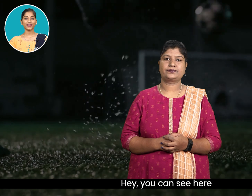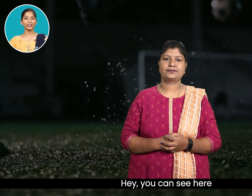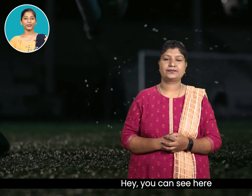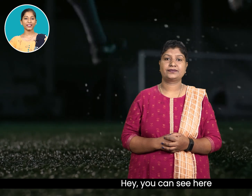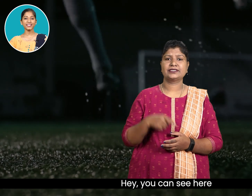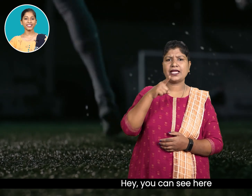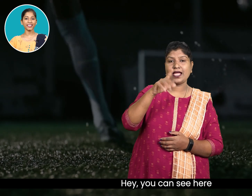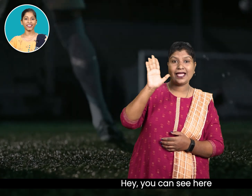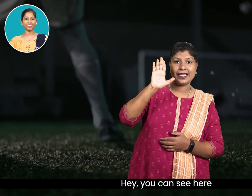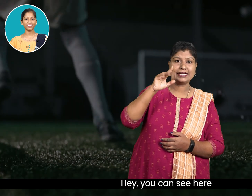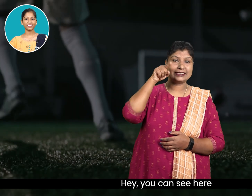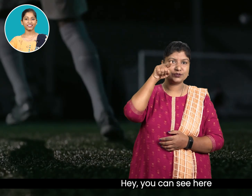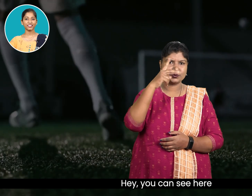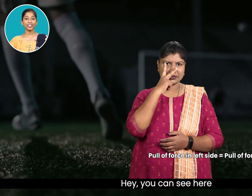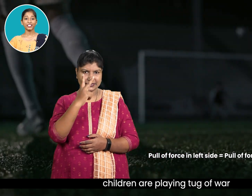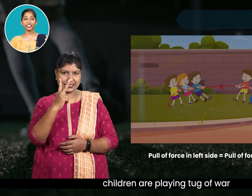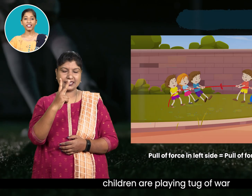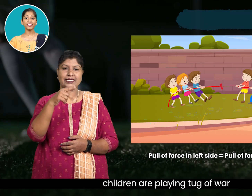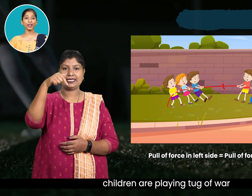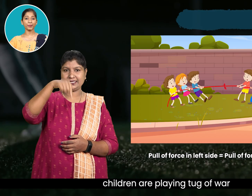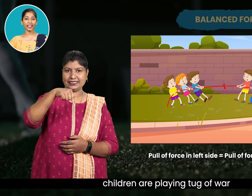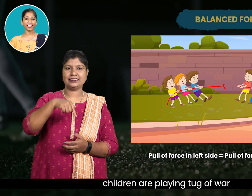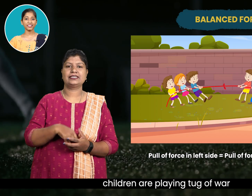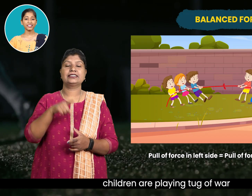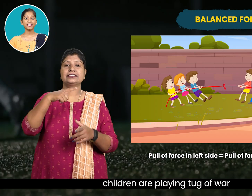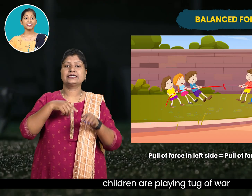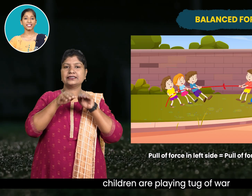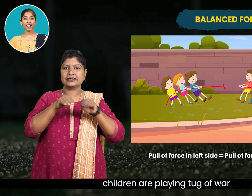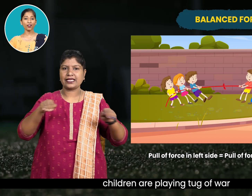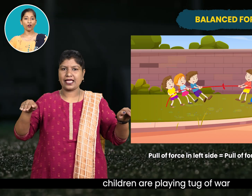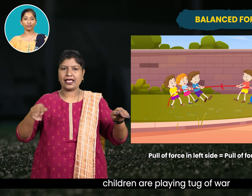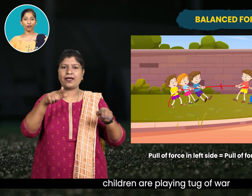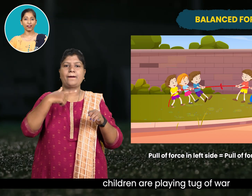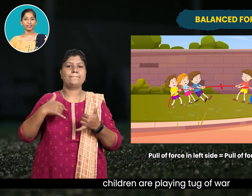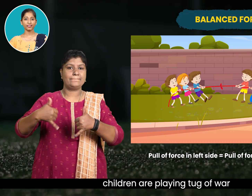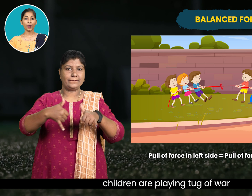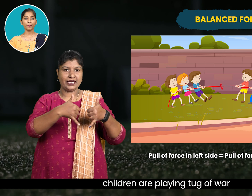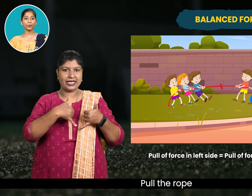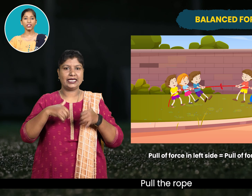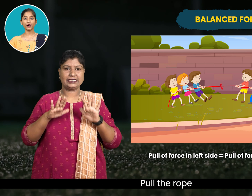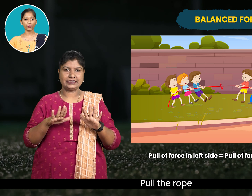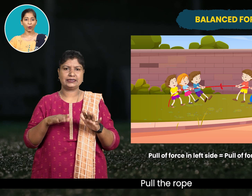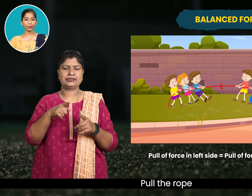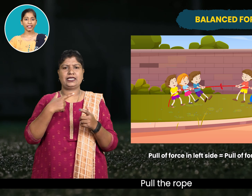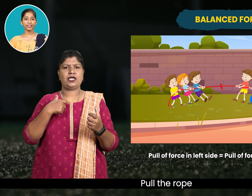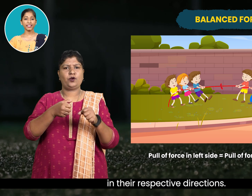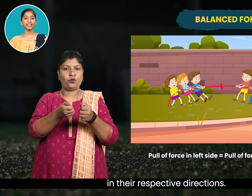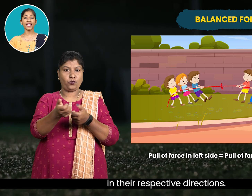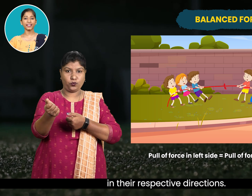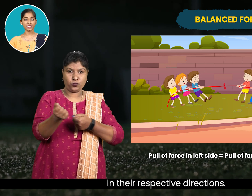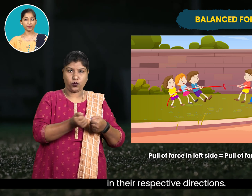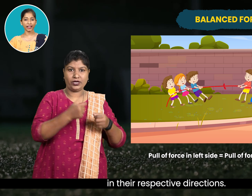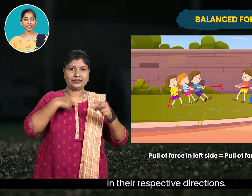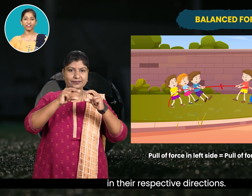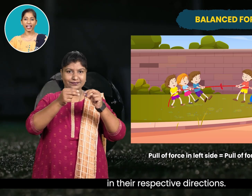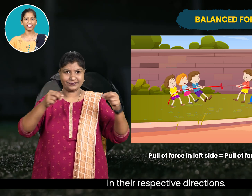Hey, you can see here. Children are playing tug of war, pull the rope in